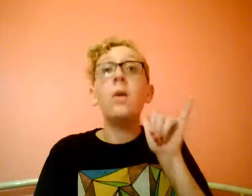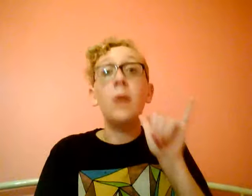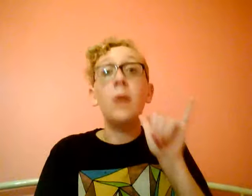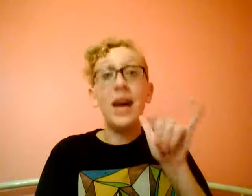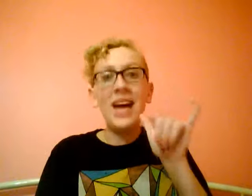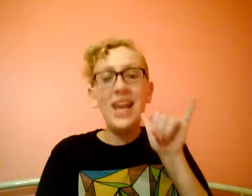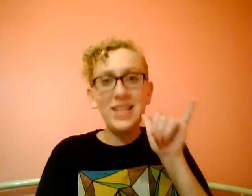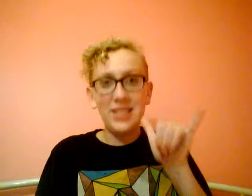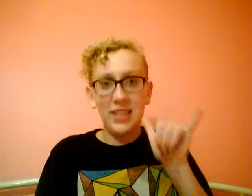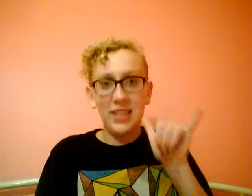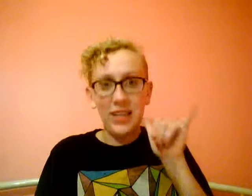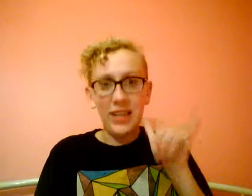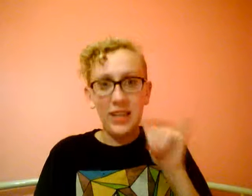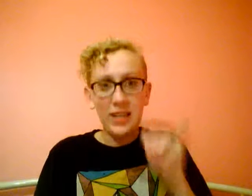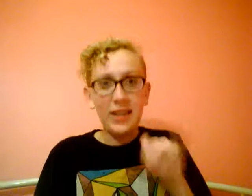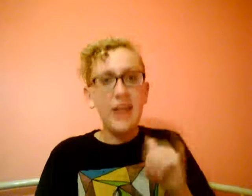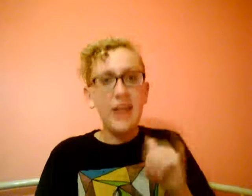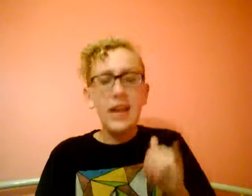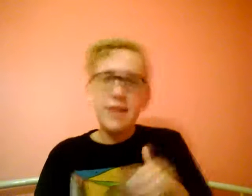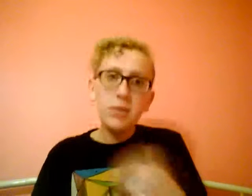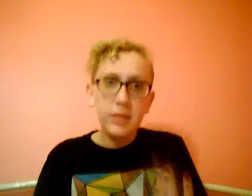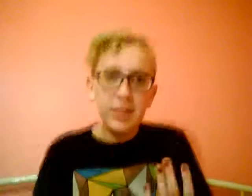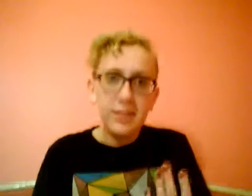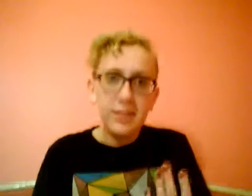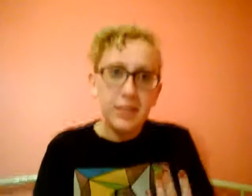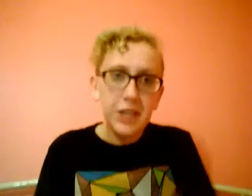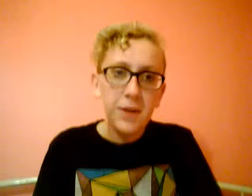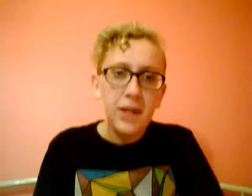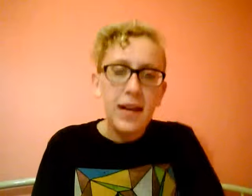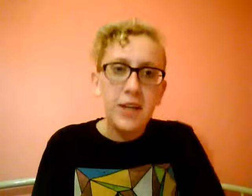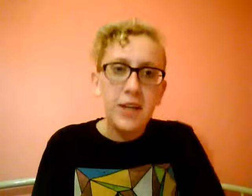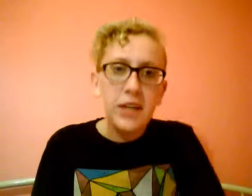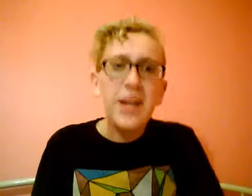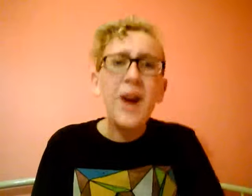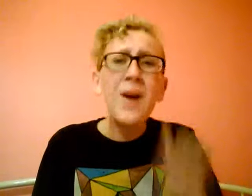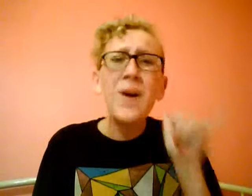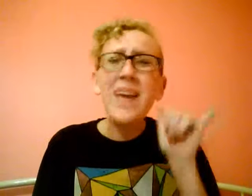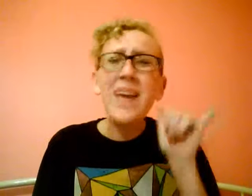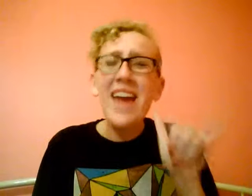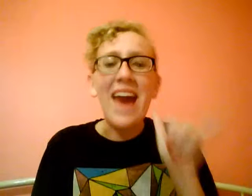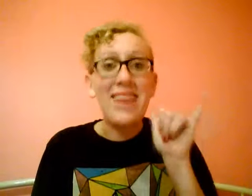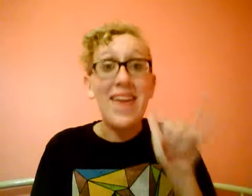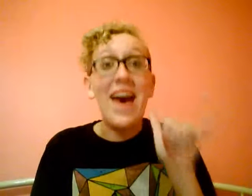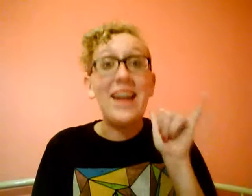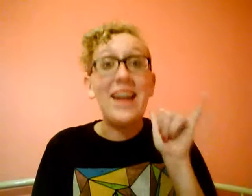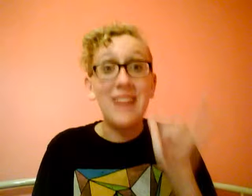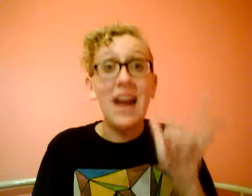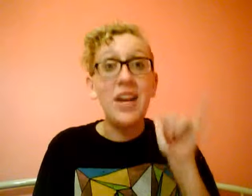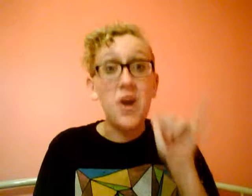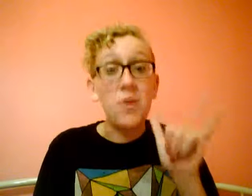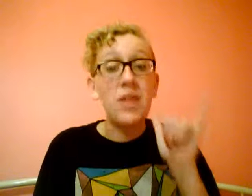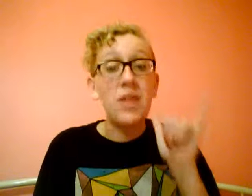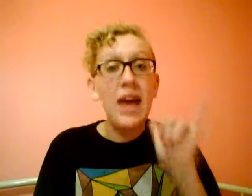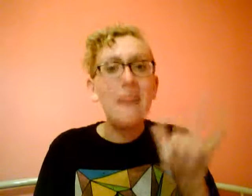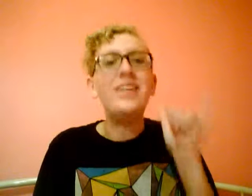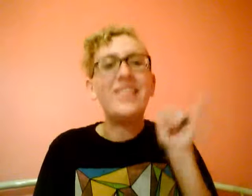21. Oh, I see. Like, if someone's explaining something to you and you're like, oh, yeah, that. I know that.